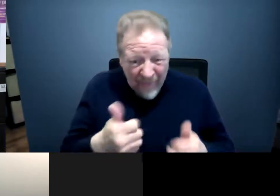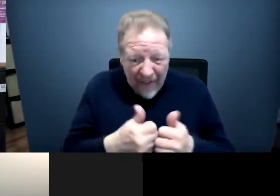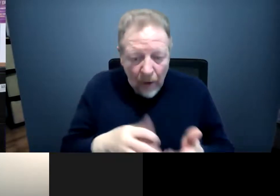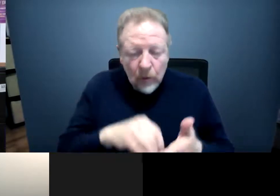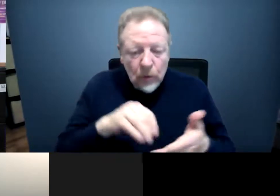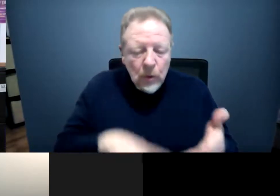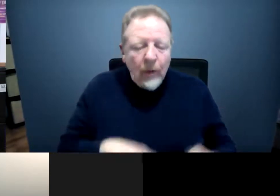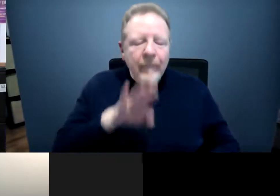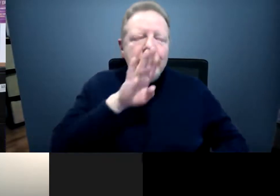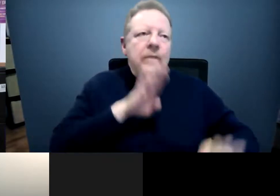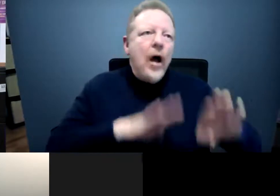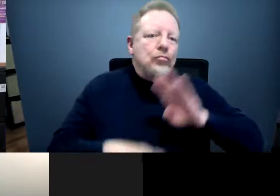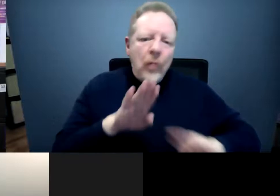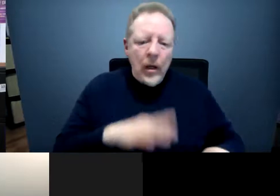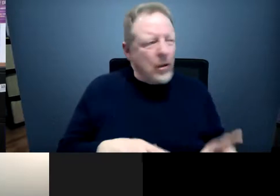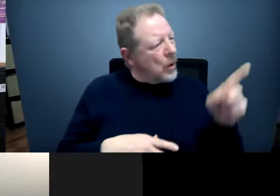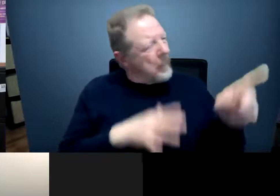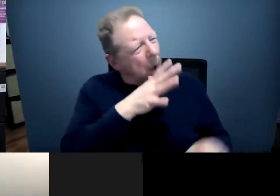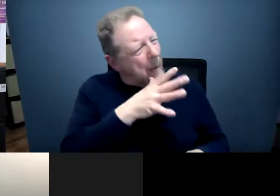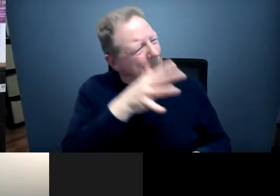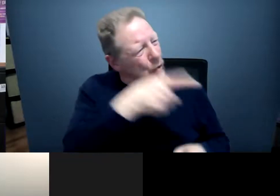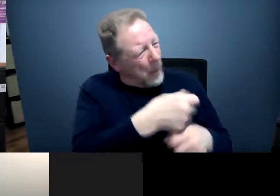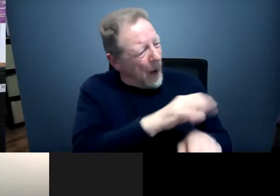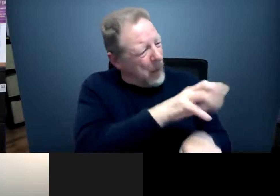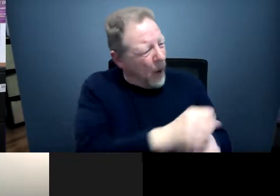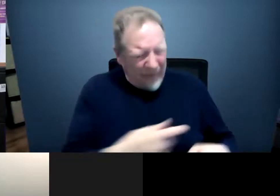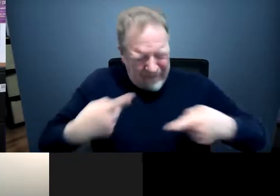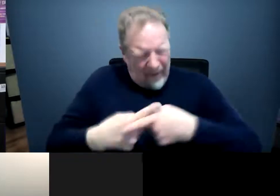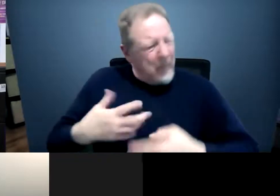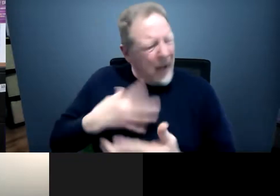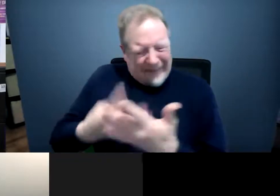student is so frustrated. So it's just, not good.